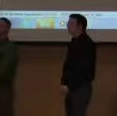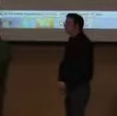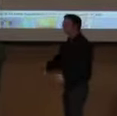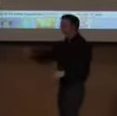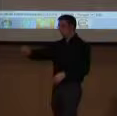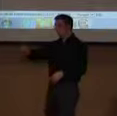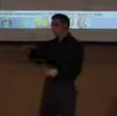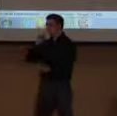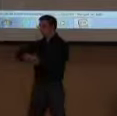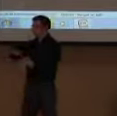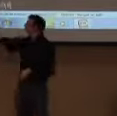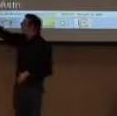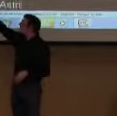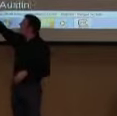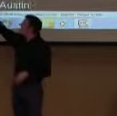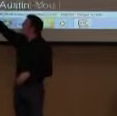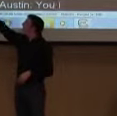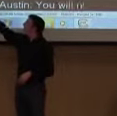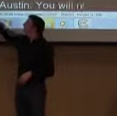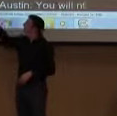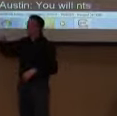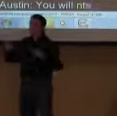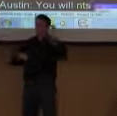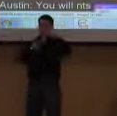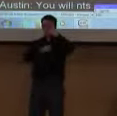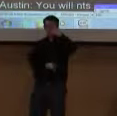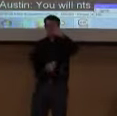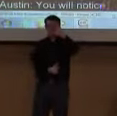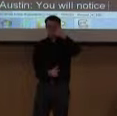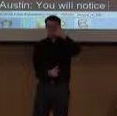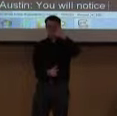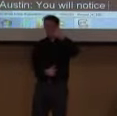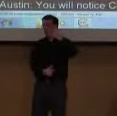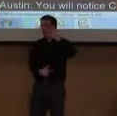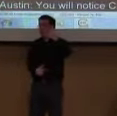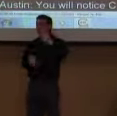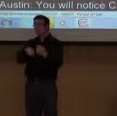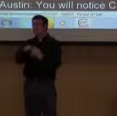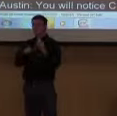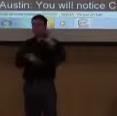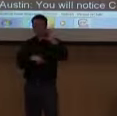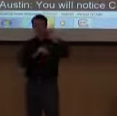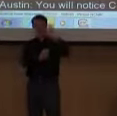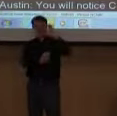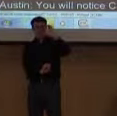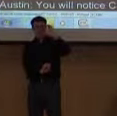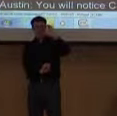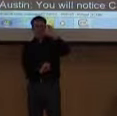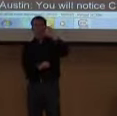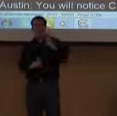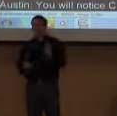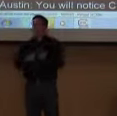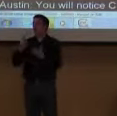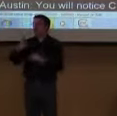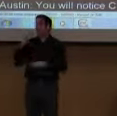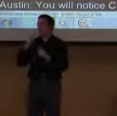So yeah, you'll notice C through G. In particular, C, D, and E, they signed